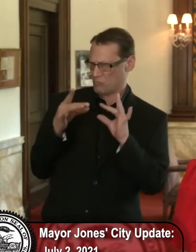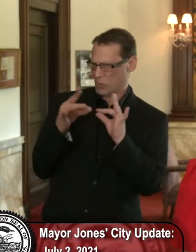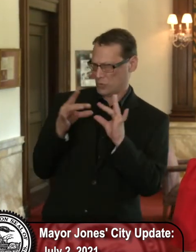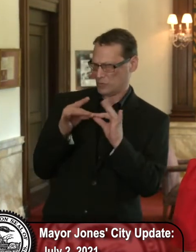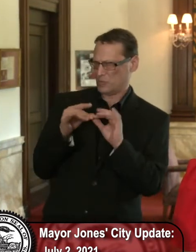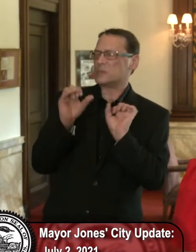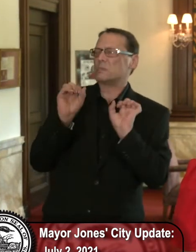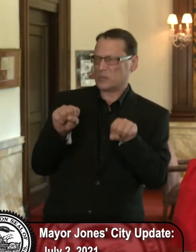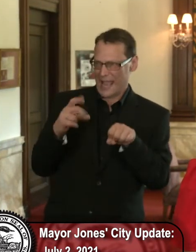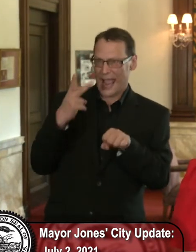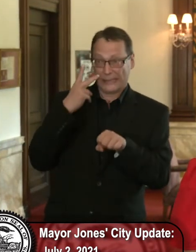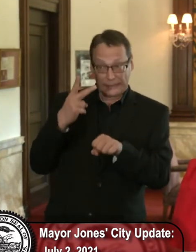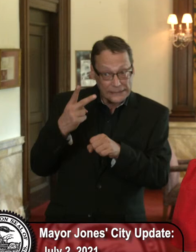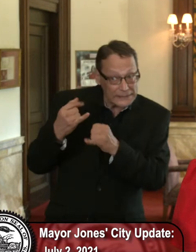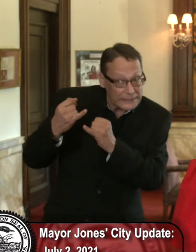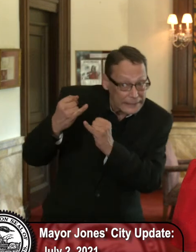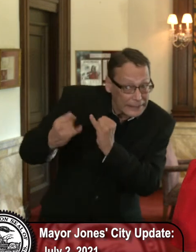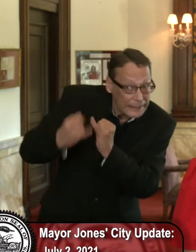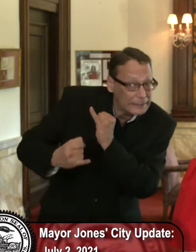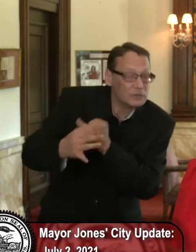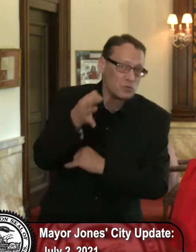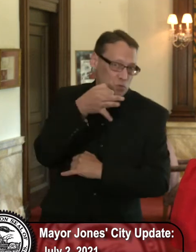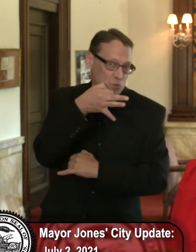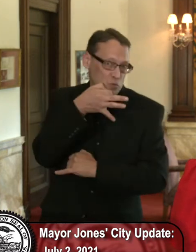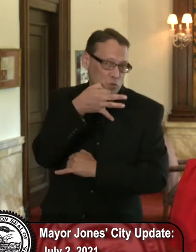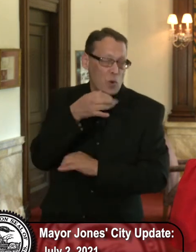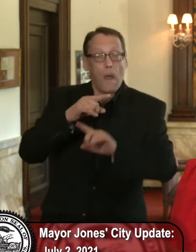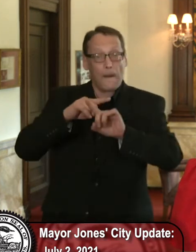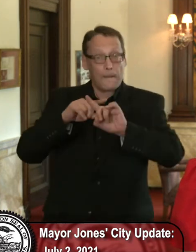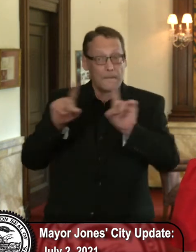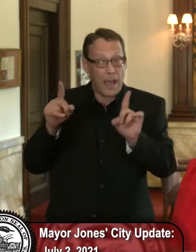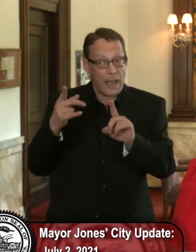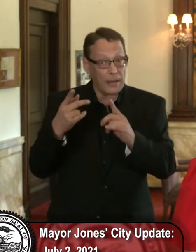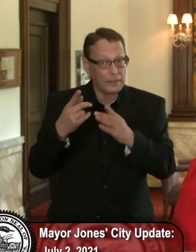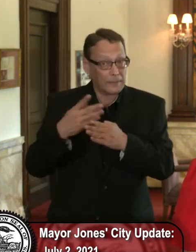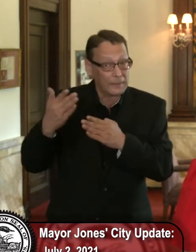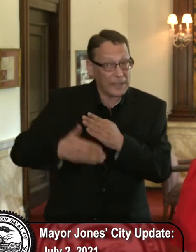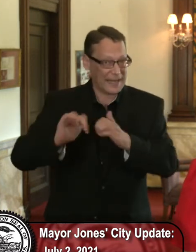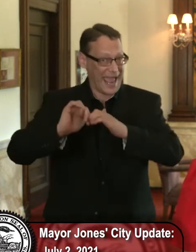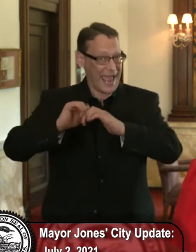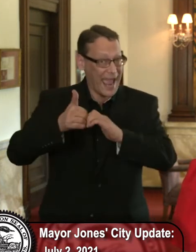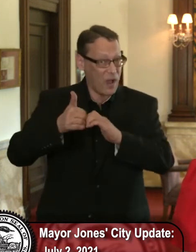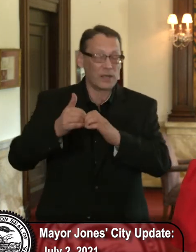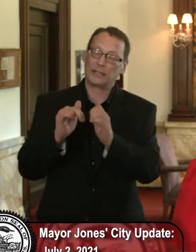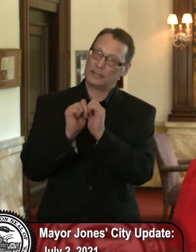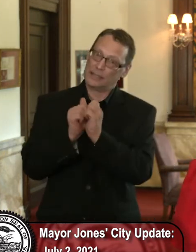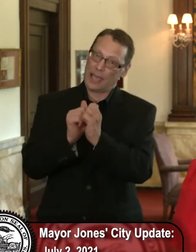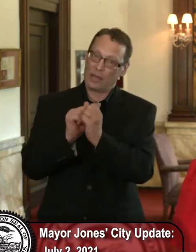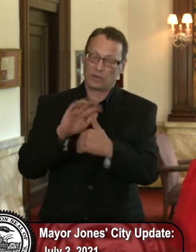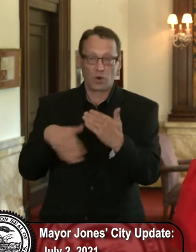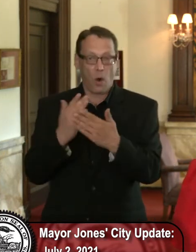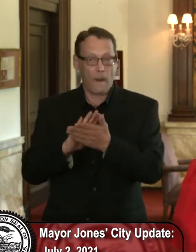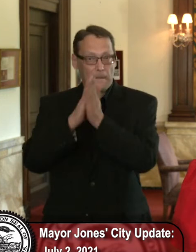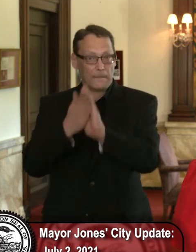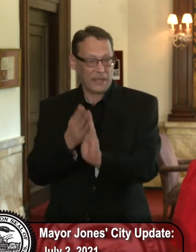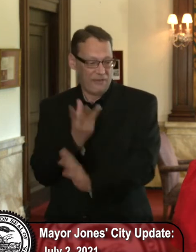can see an end to the pandemic on the horizon, but we can only end it together by making sure we all get vaccinated to stop